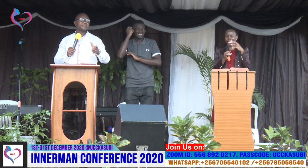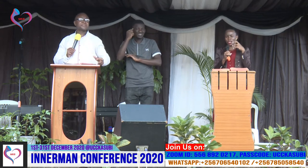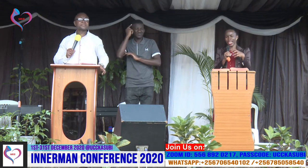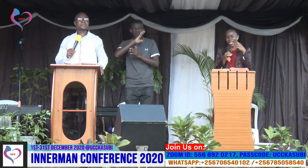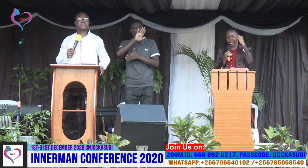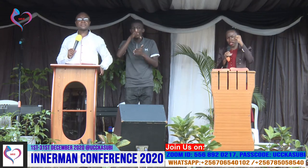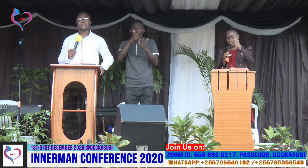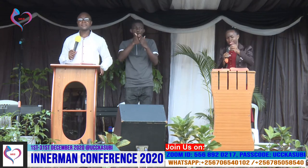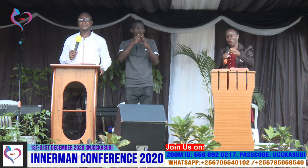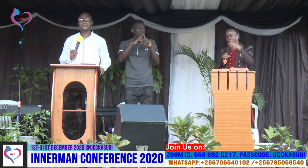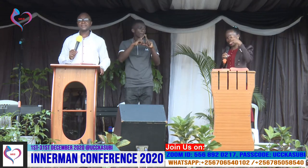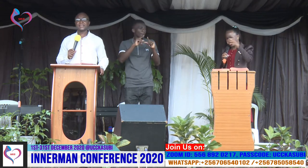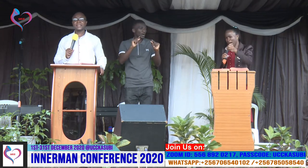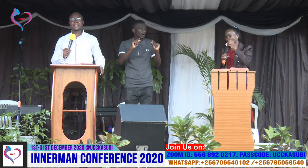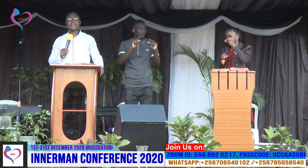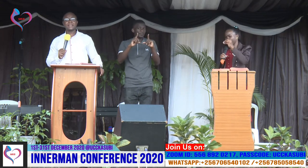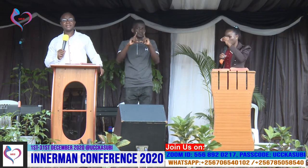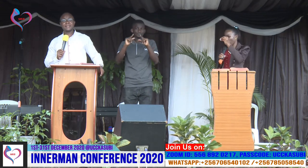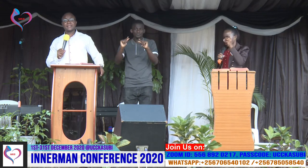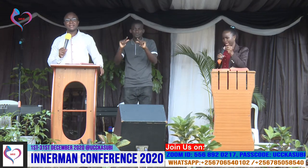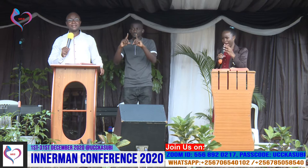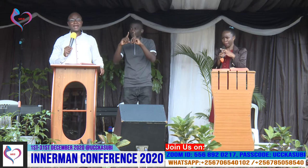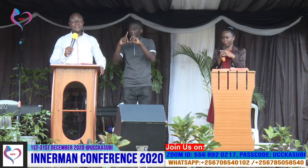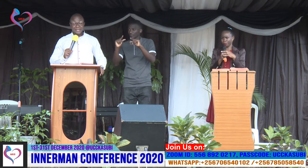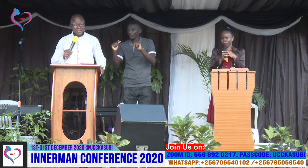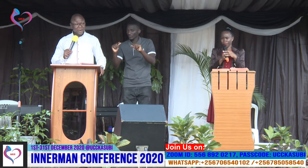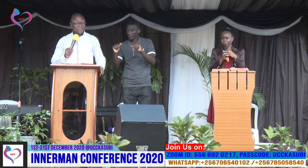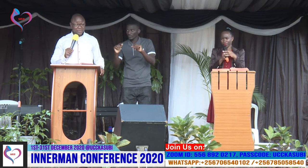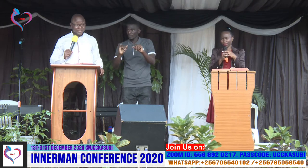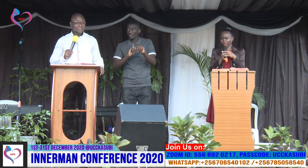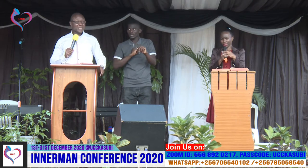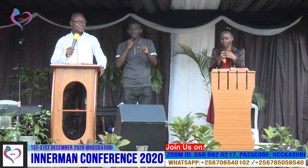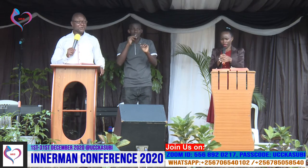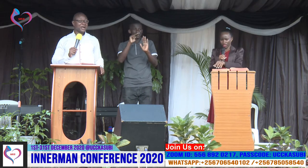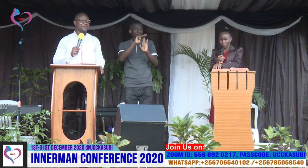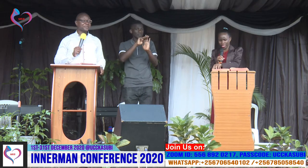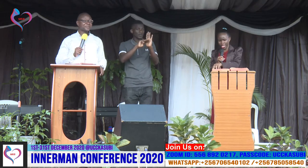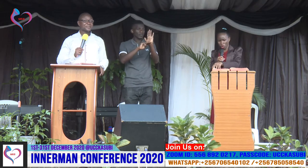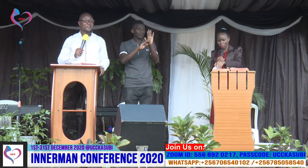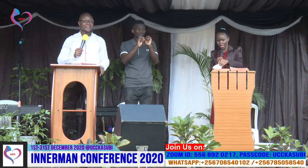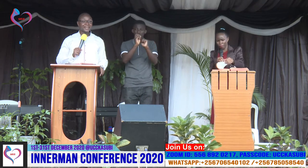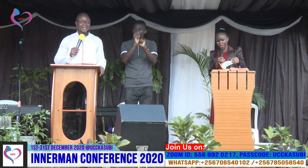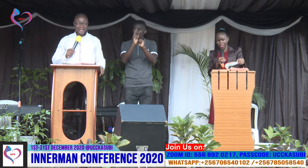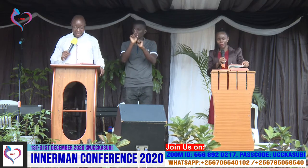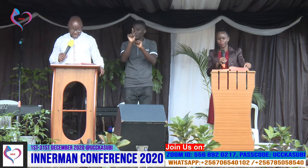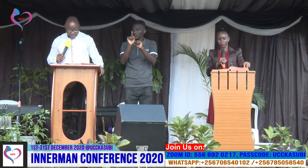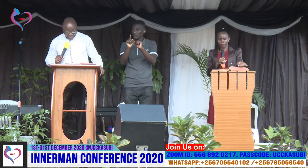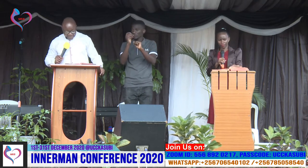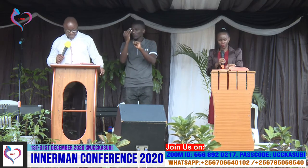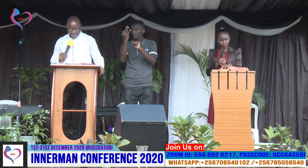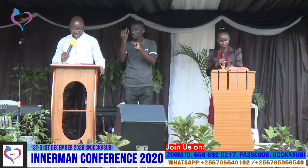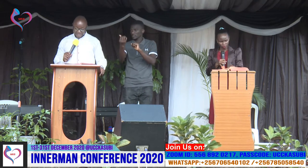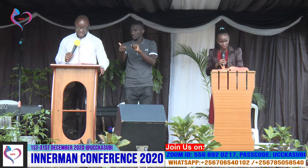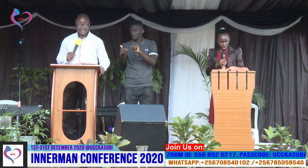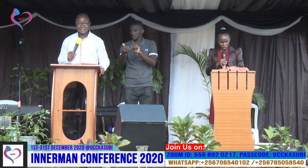word. Nti Katonda agenda tusalira omusango buli kigambo kyonna kye twayogera. I said Matthew the chapter is 12. Matayo 12. And the